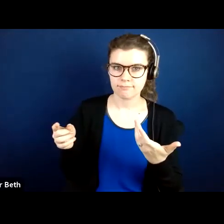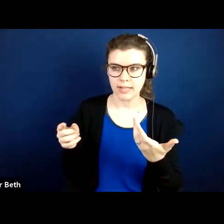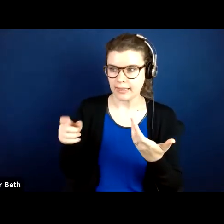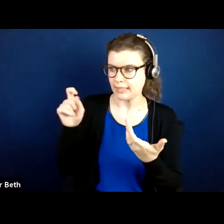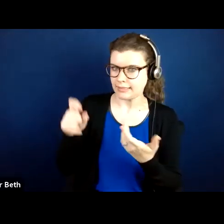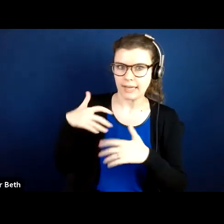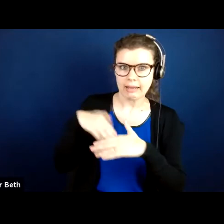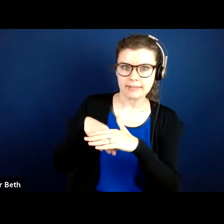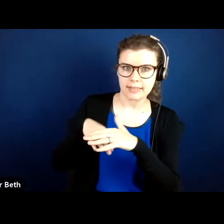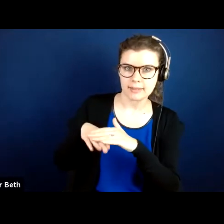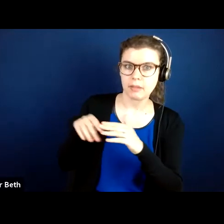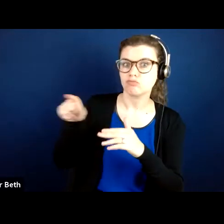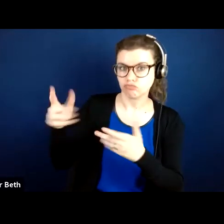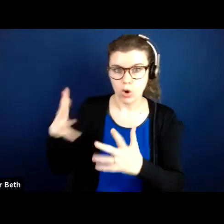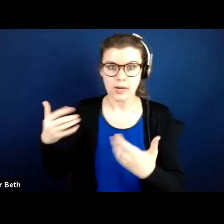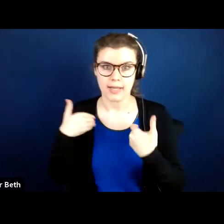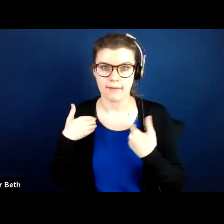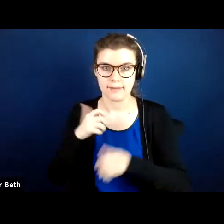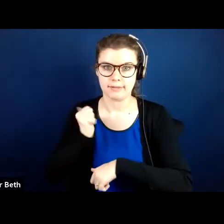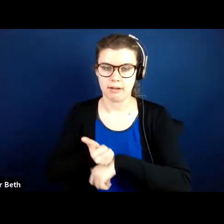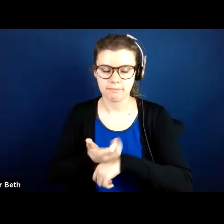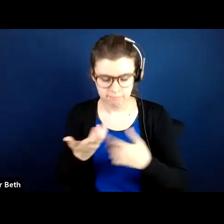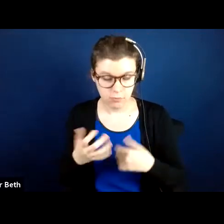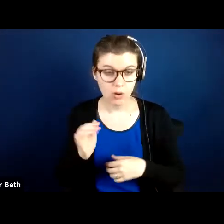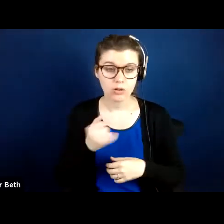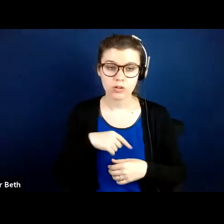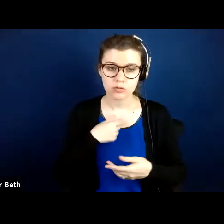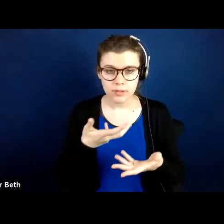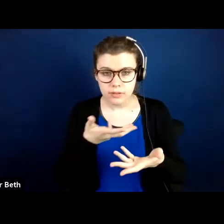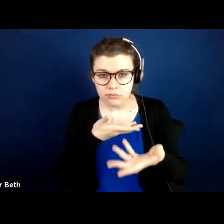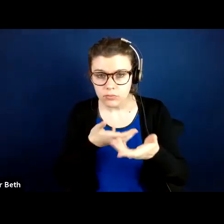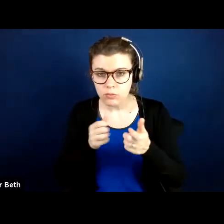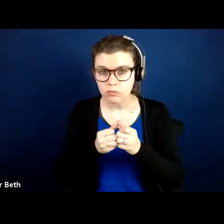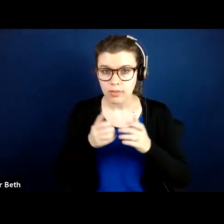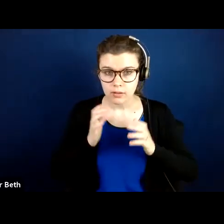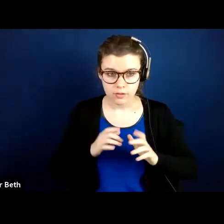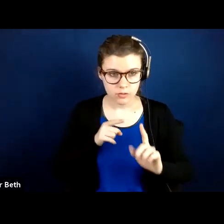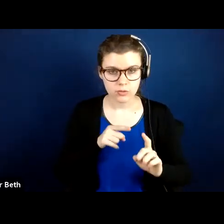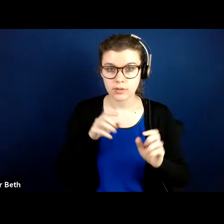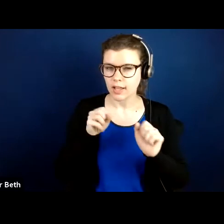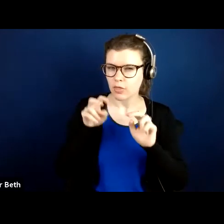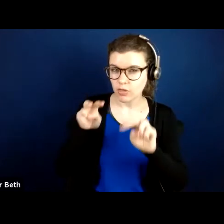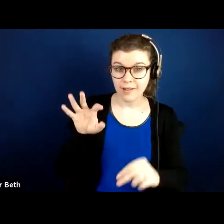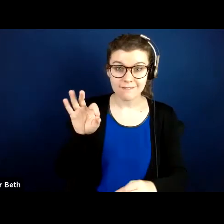accessibility aspect. We also work with consumers in looking at Facebook or